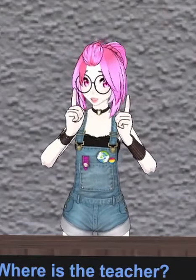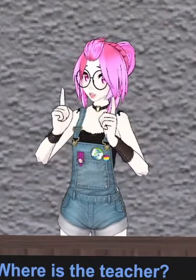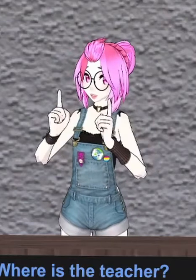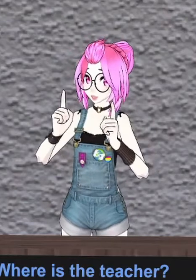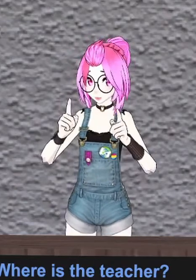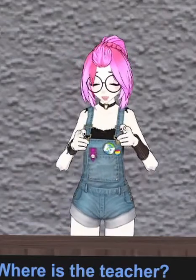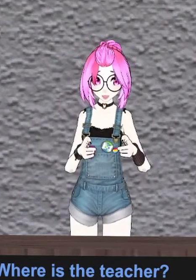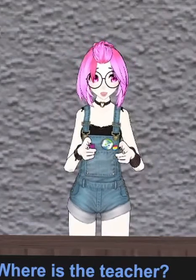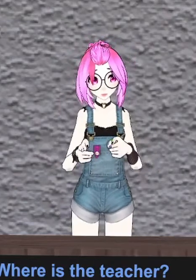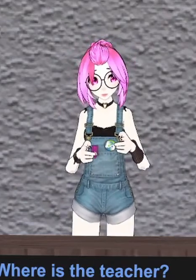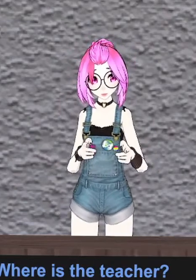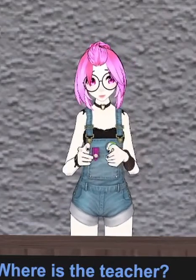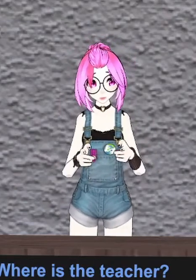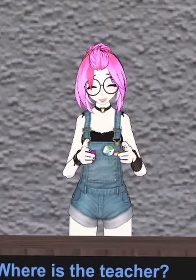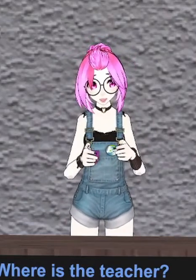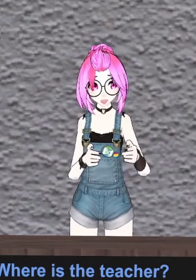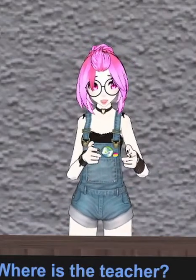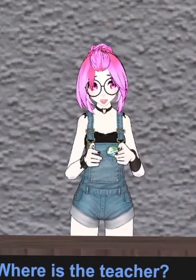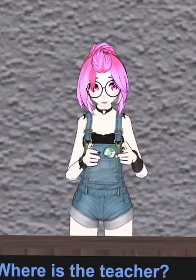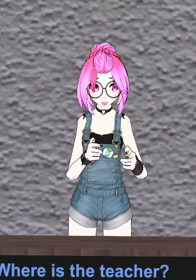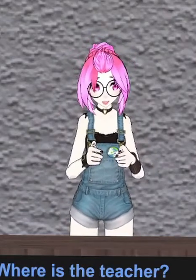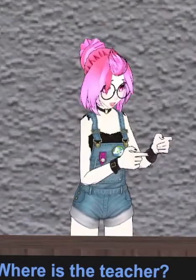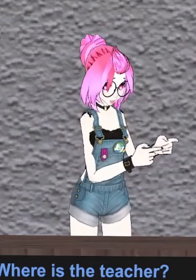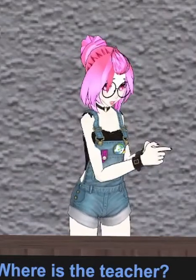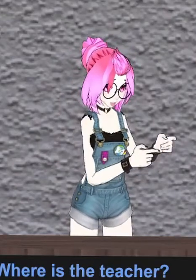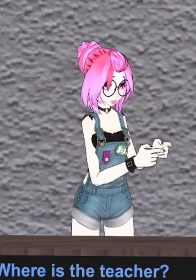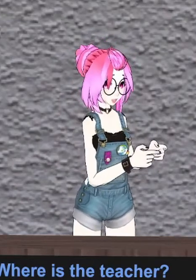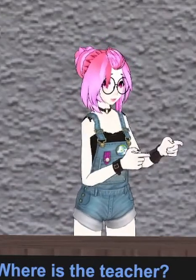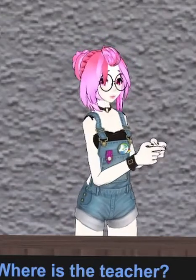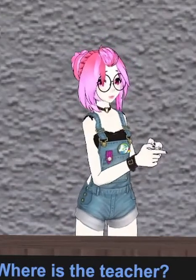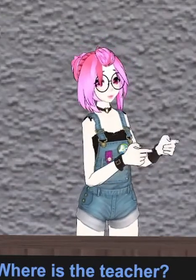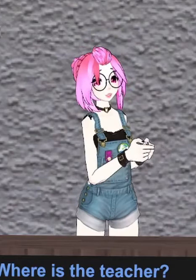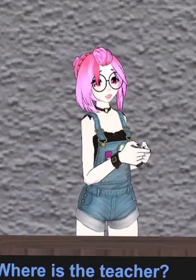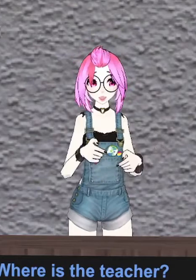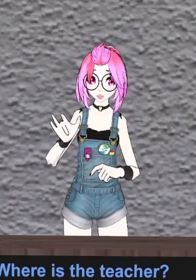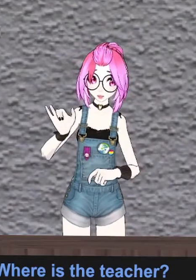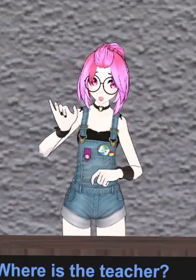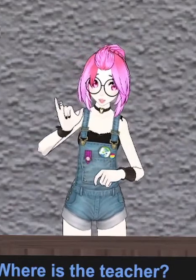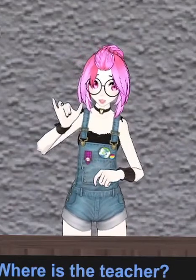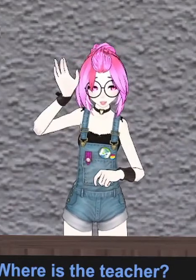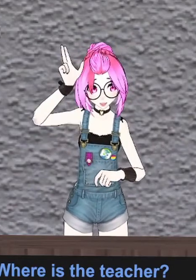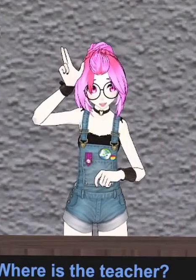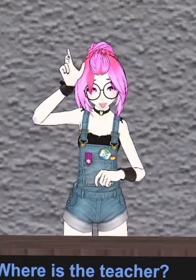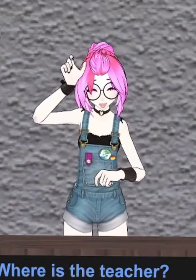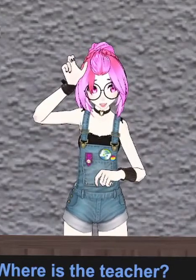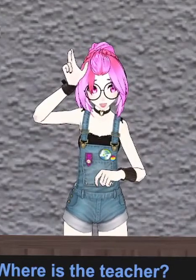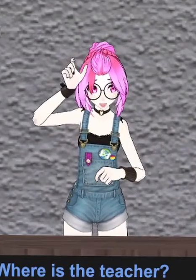just use pointer fingers. And you're going forward and backward, alternating. This is control. A way to remember it is it's like you're controlling